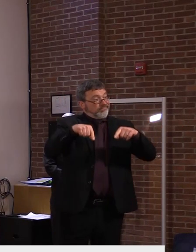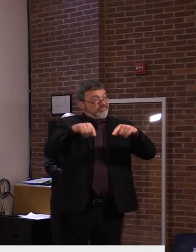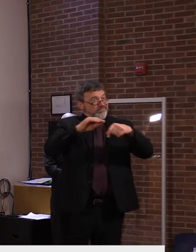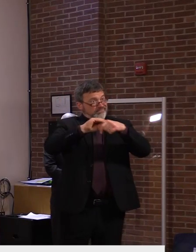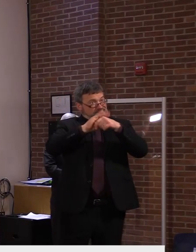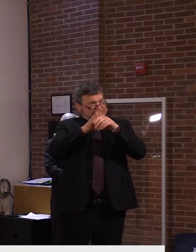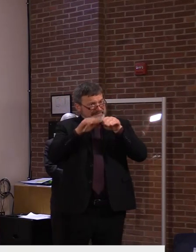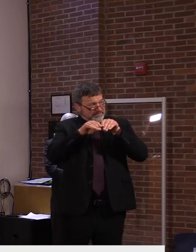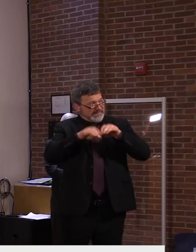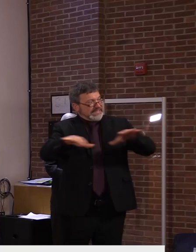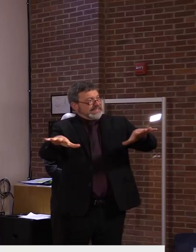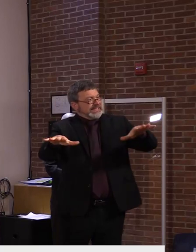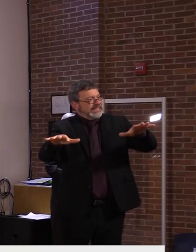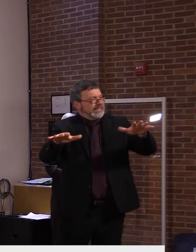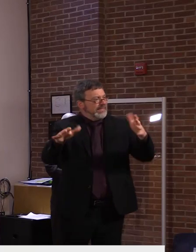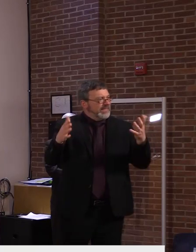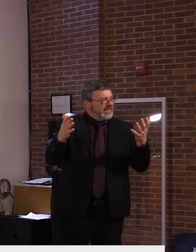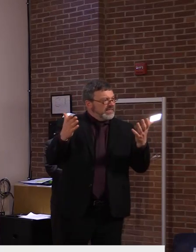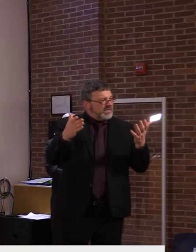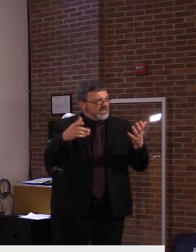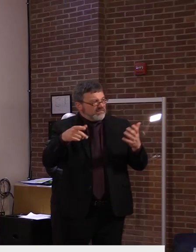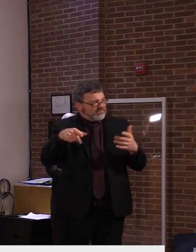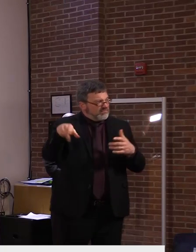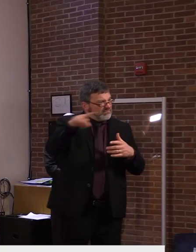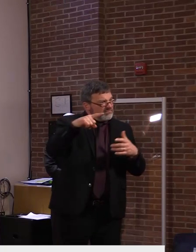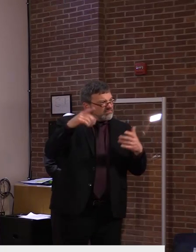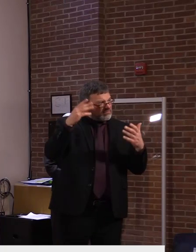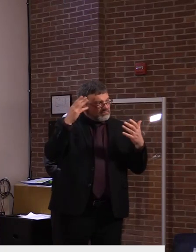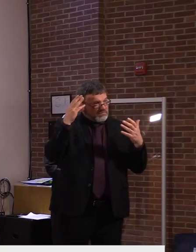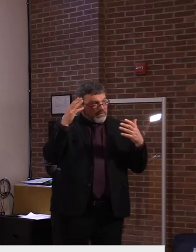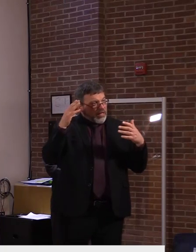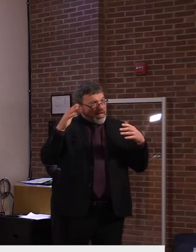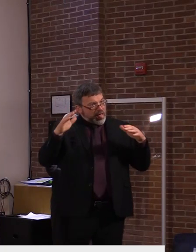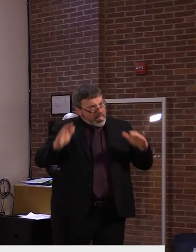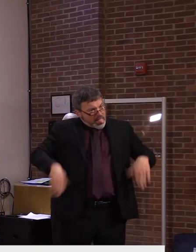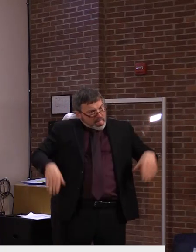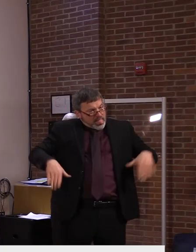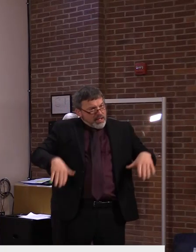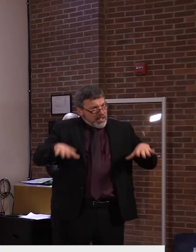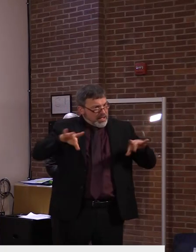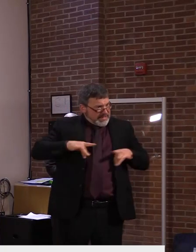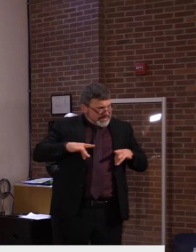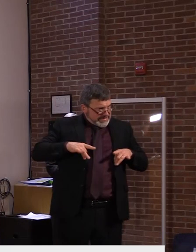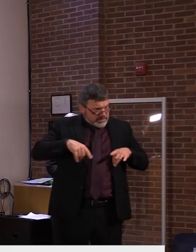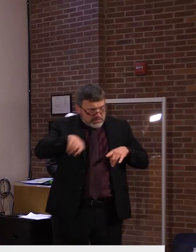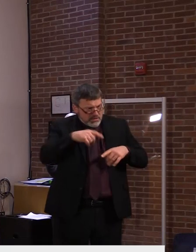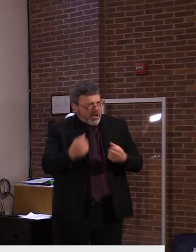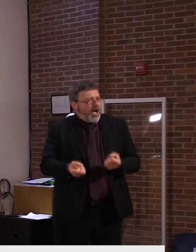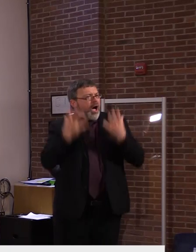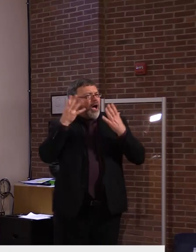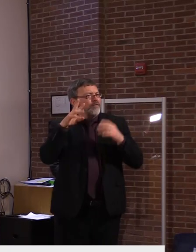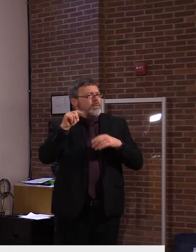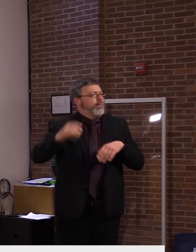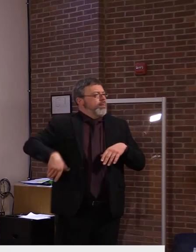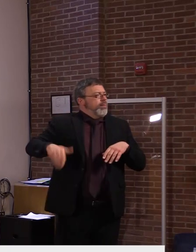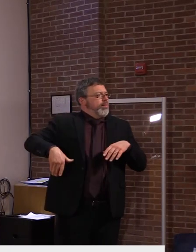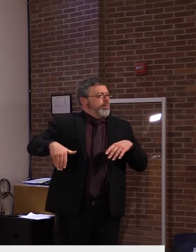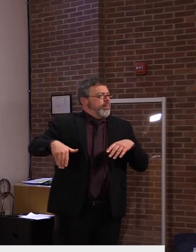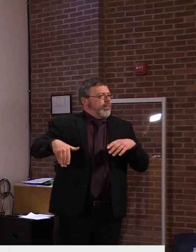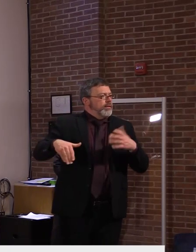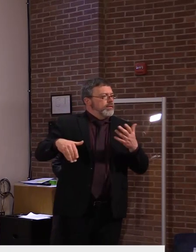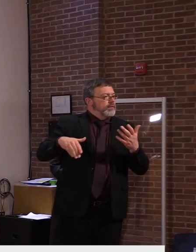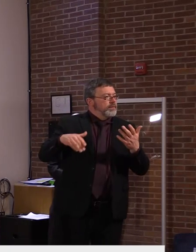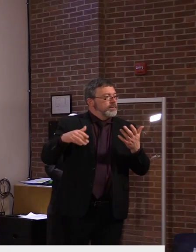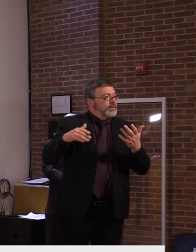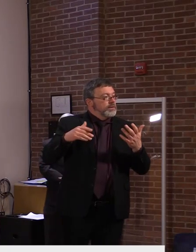right now, do you know how many people in Vermont have yet to be infected? And will it take getting them all infected or vaccinated